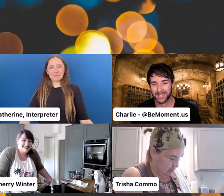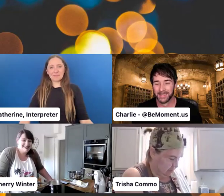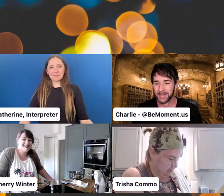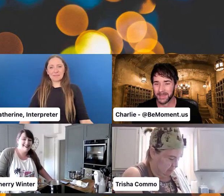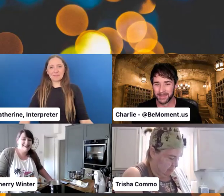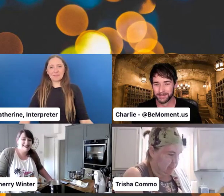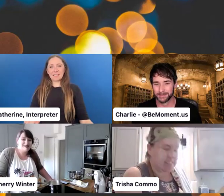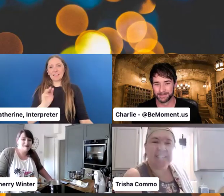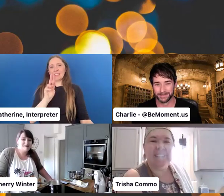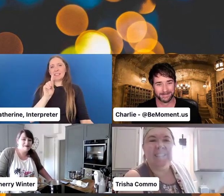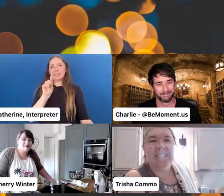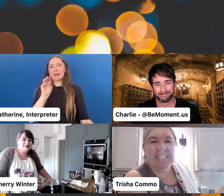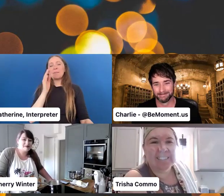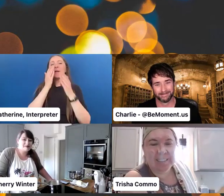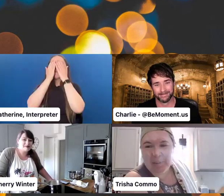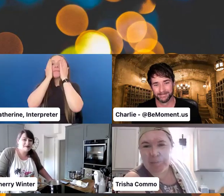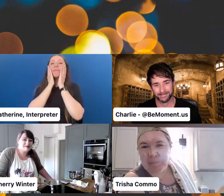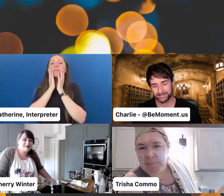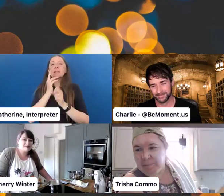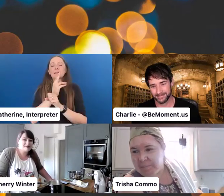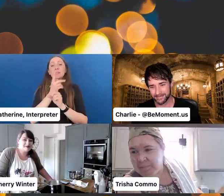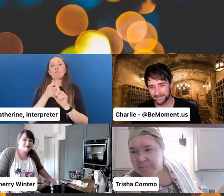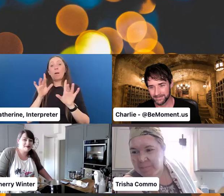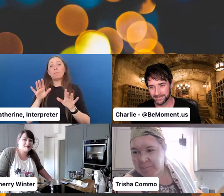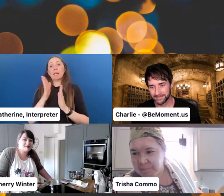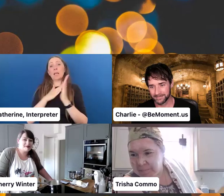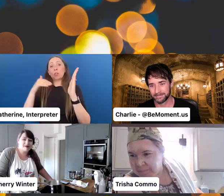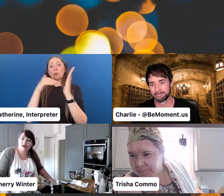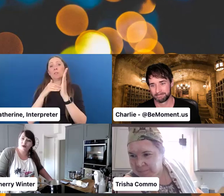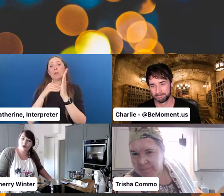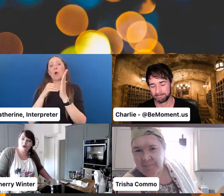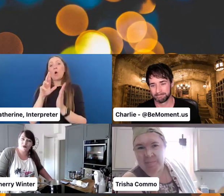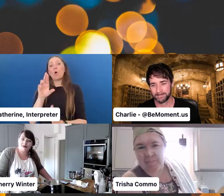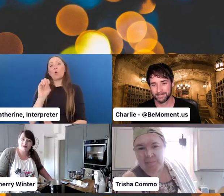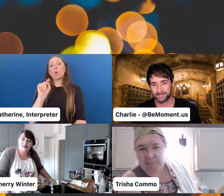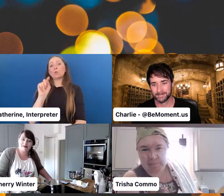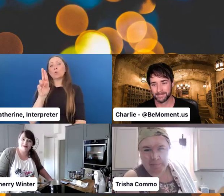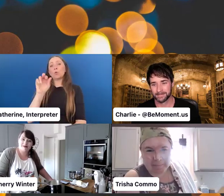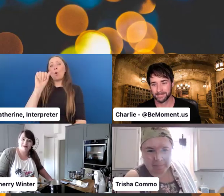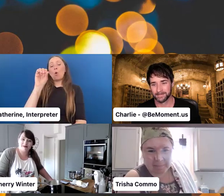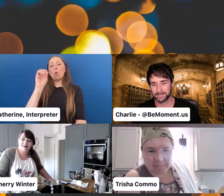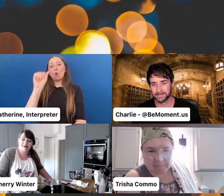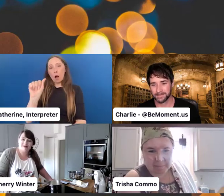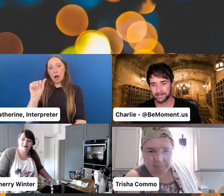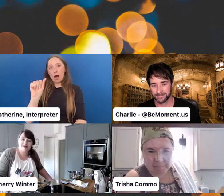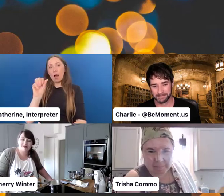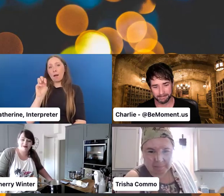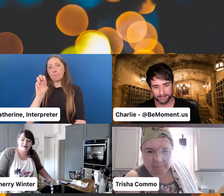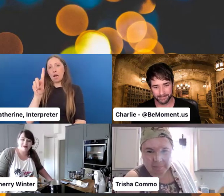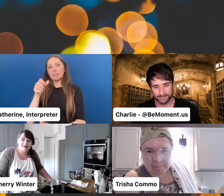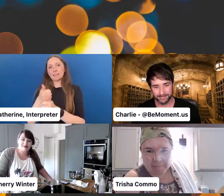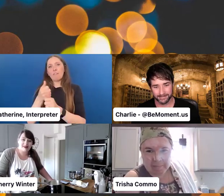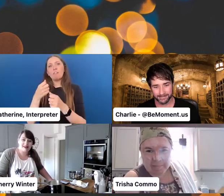The mud mask we used was mud mask from New Zealand. It was Roturoa mud. So it was like this old volcanic ash